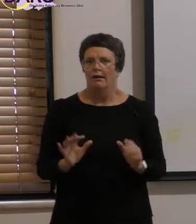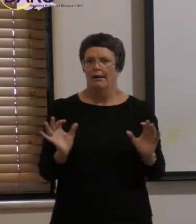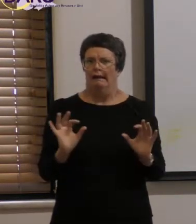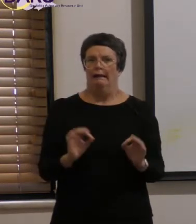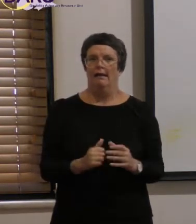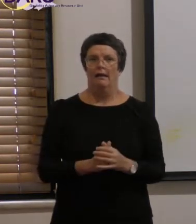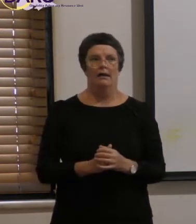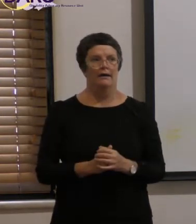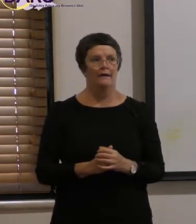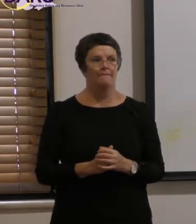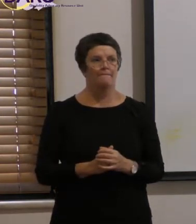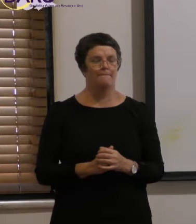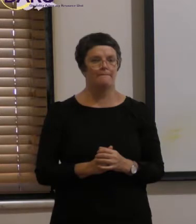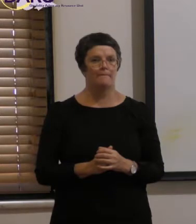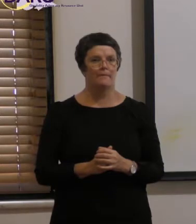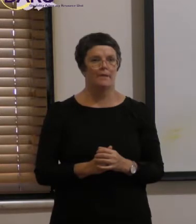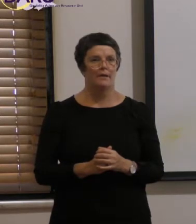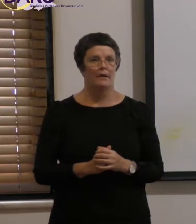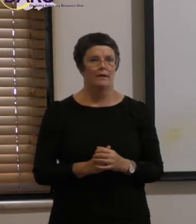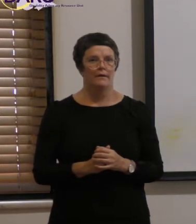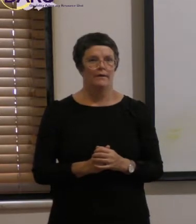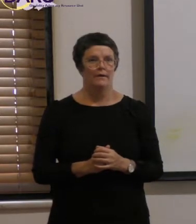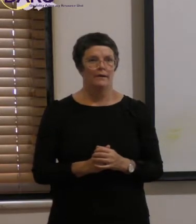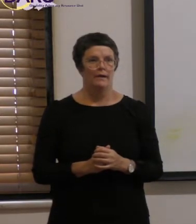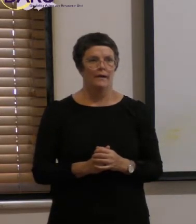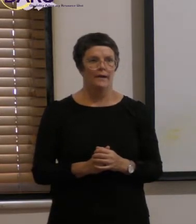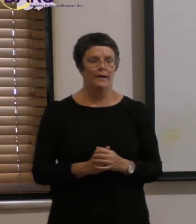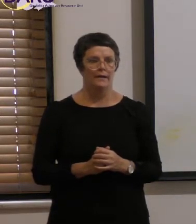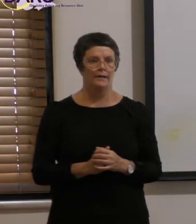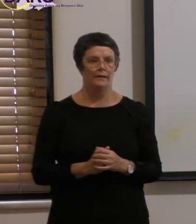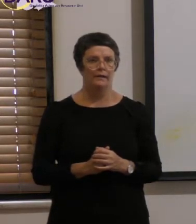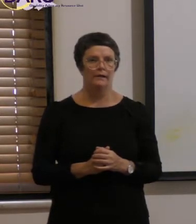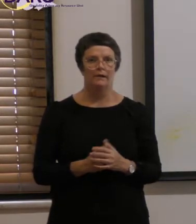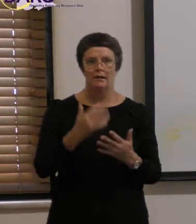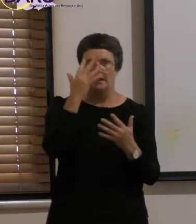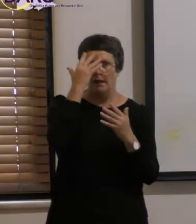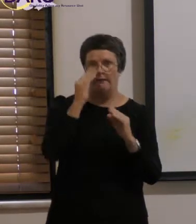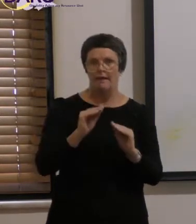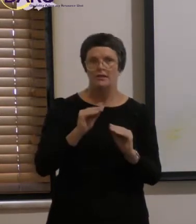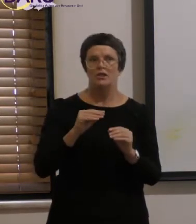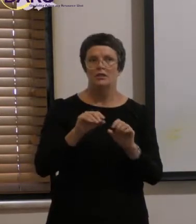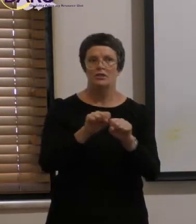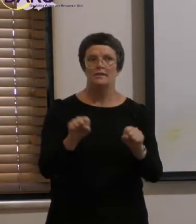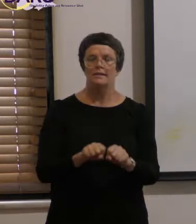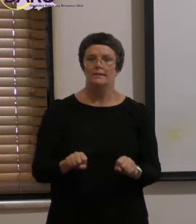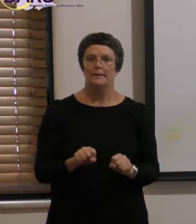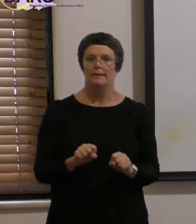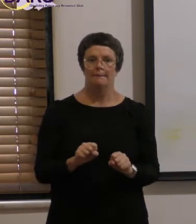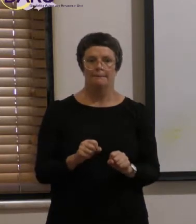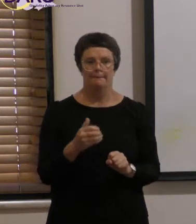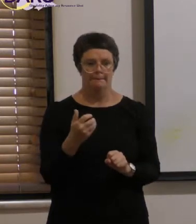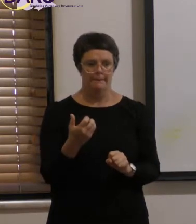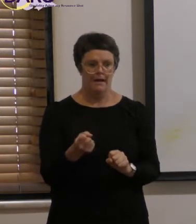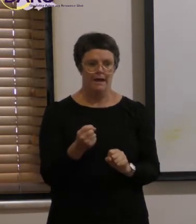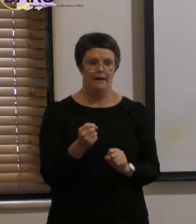there's, coupled with that, we see a lot of assumed expertise in the education system. So people will